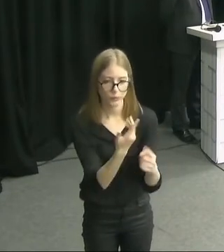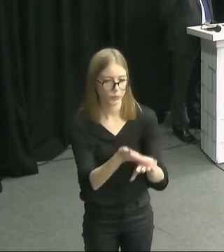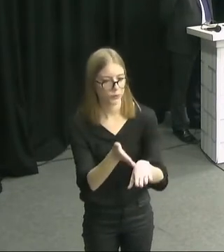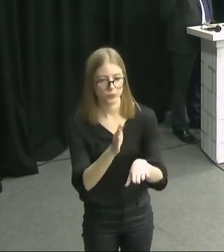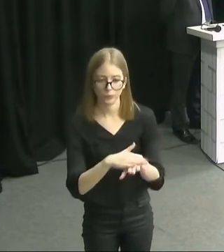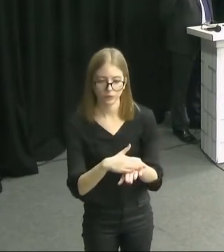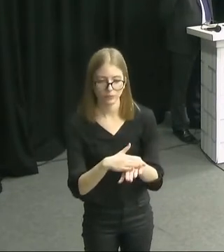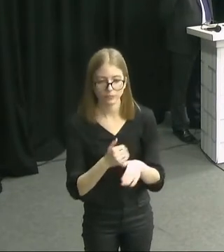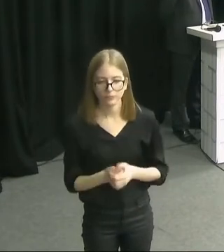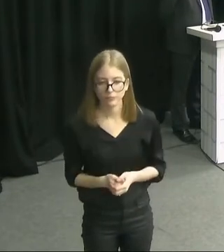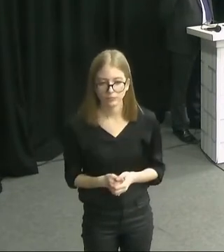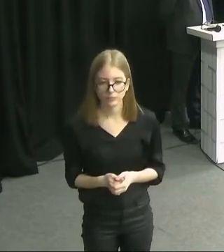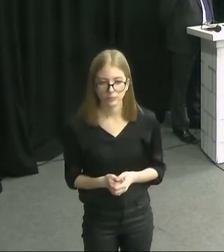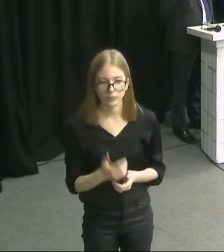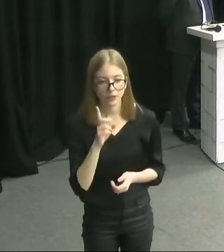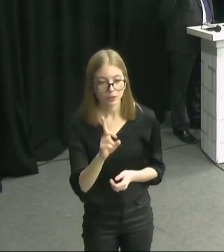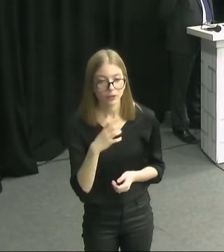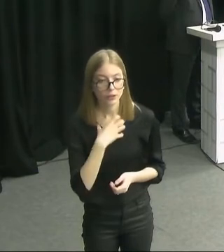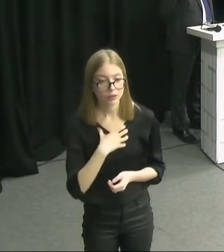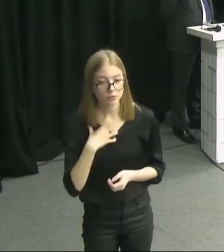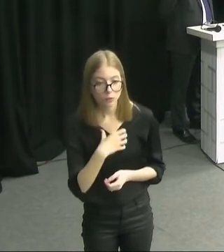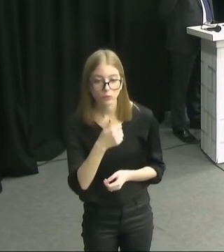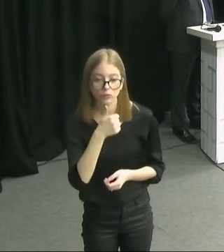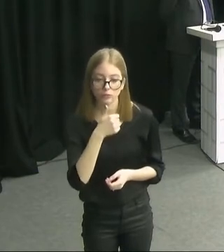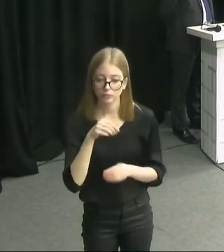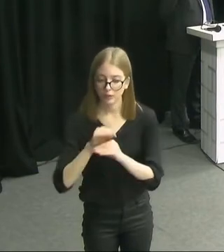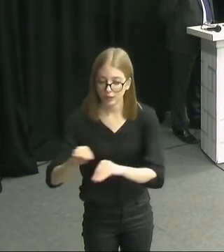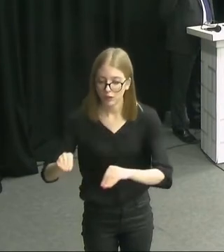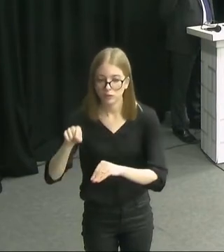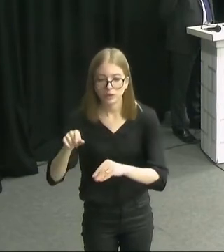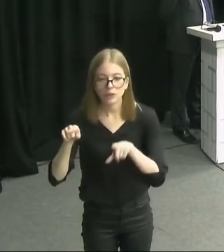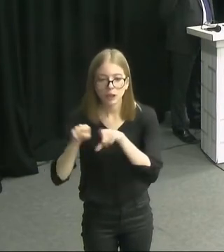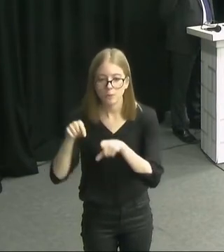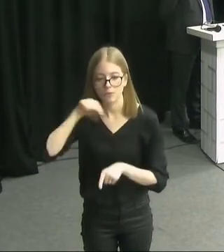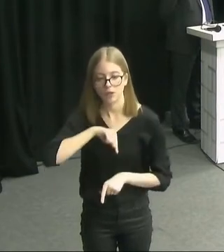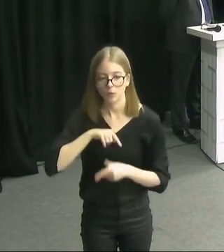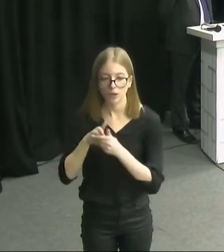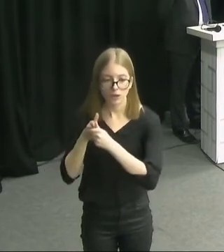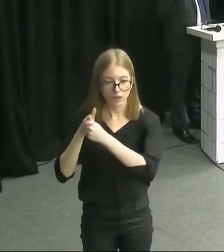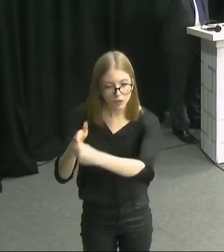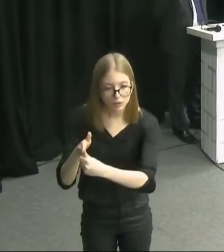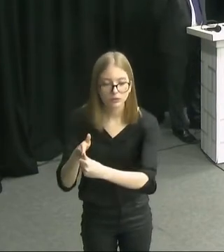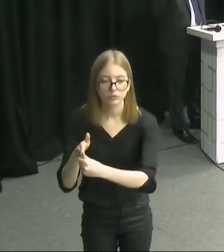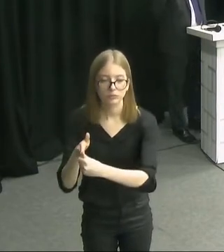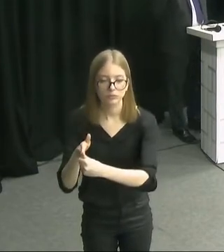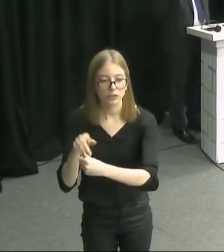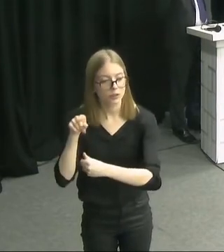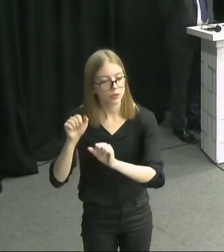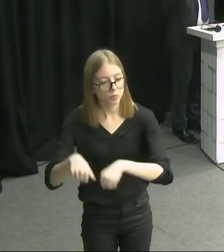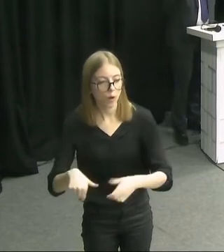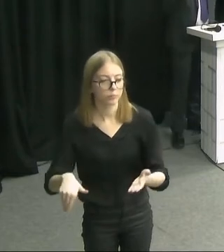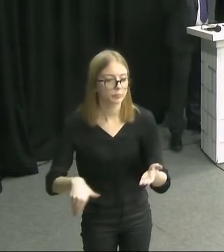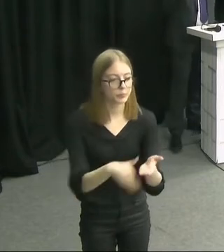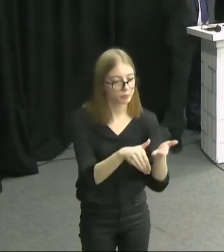important here, as well as empathy. Leadership and ability to help, to assist, to direct the person,